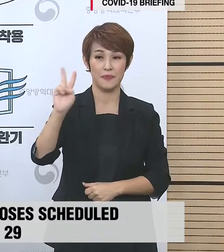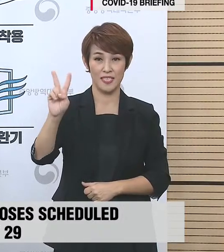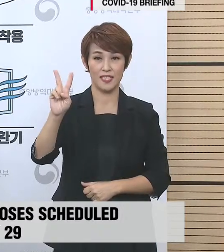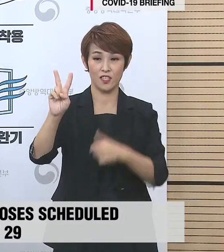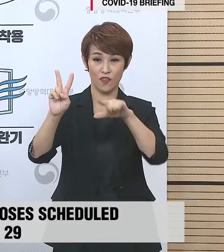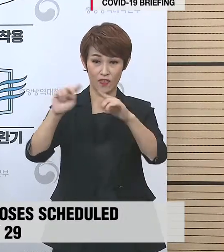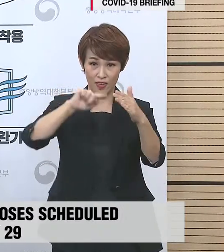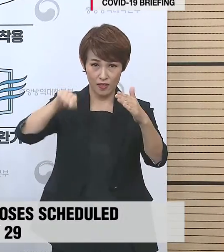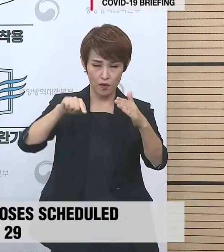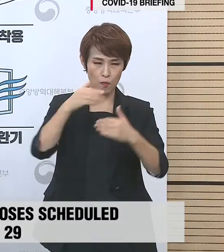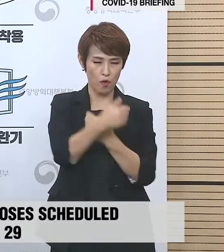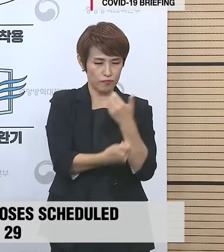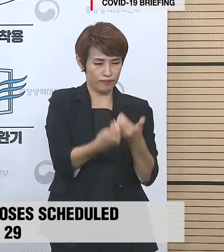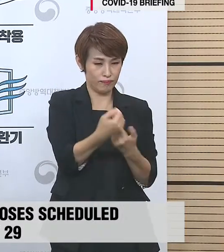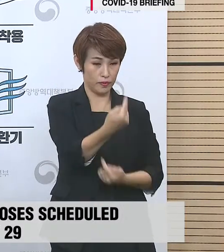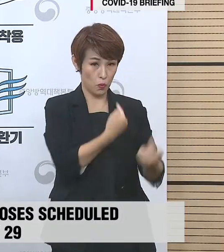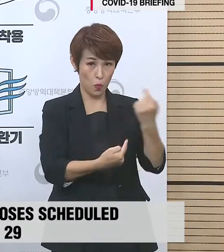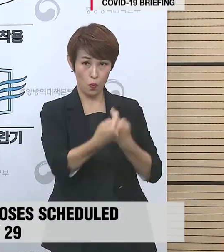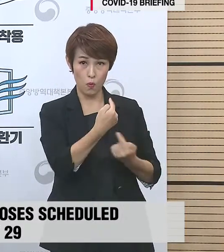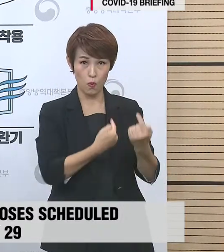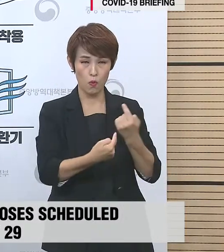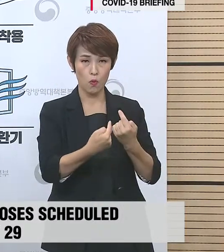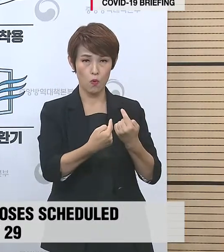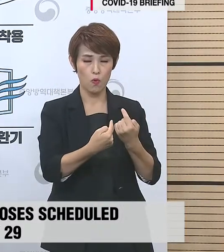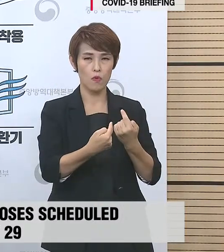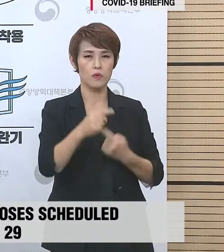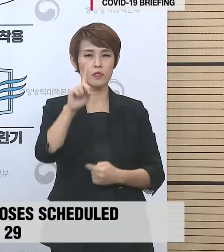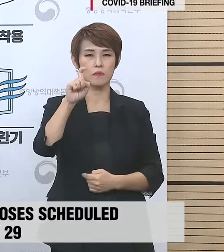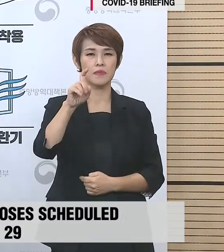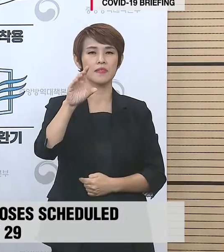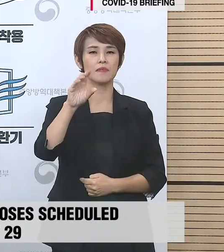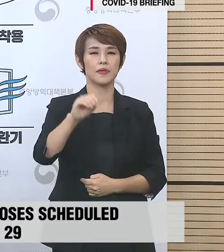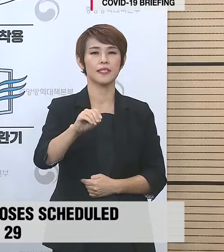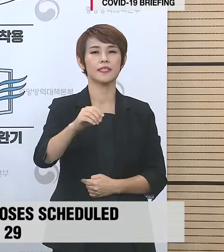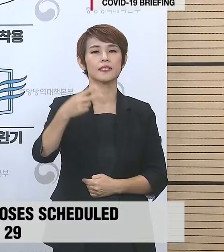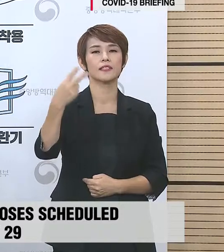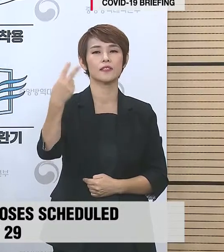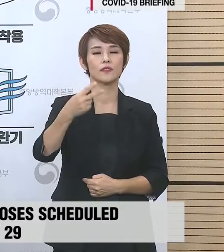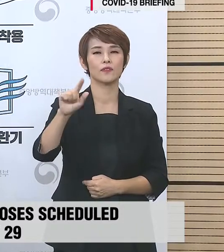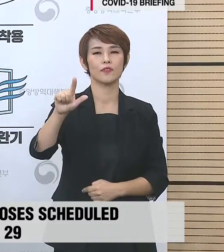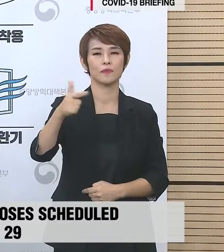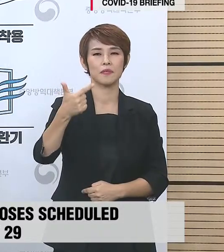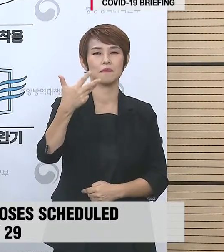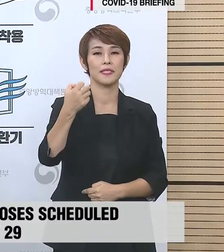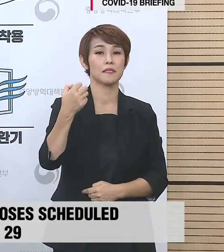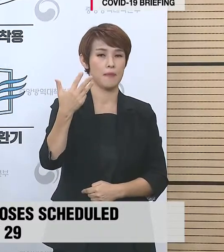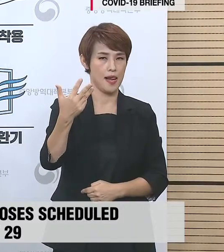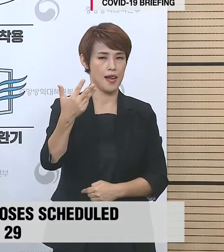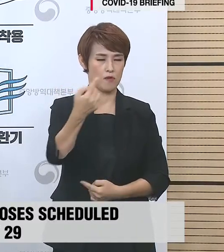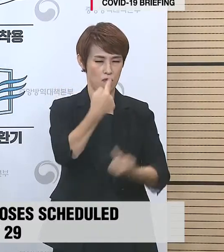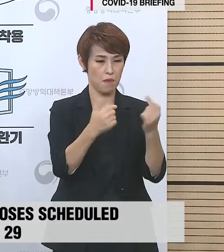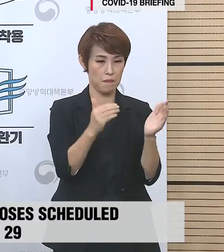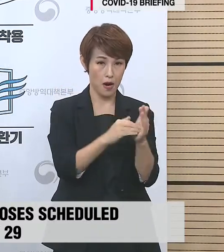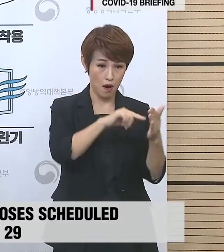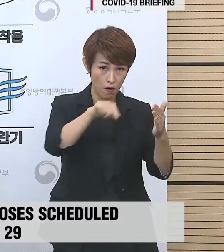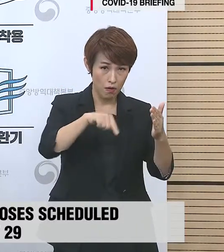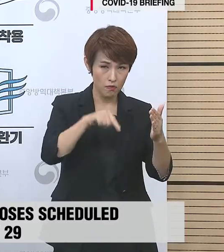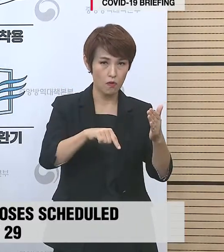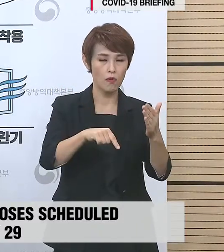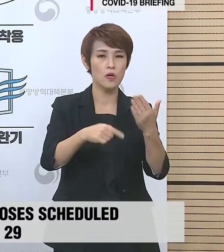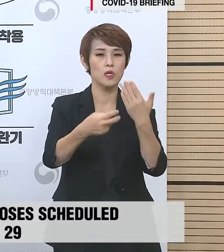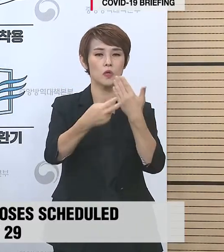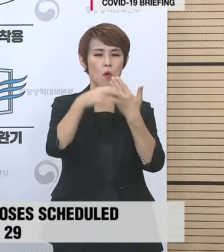have been looking at the adverse responses, and we have seen about 11